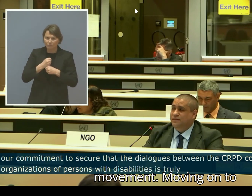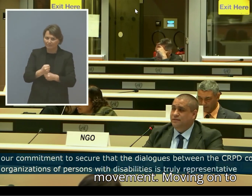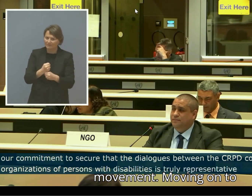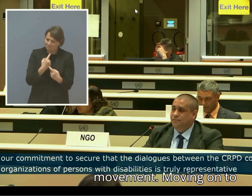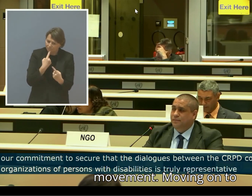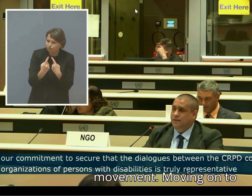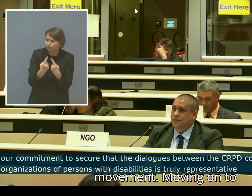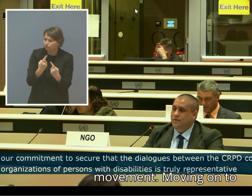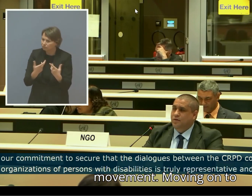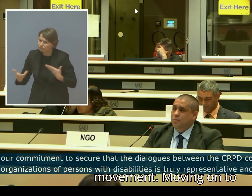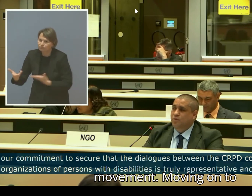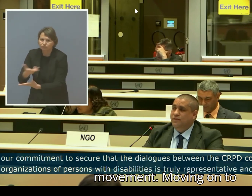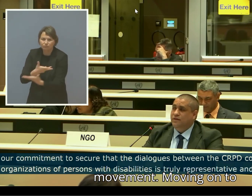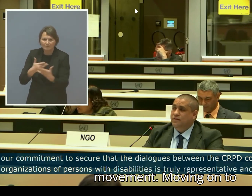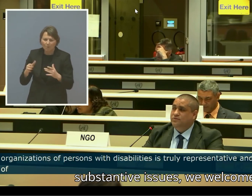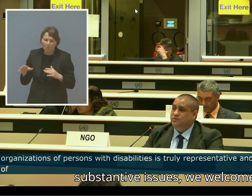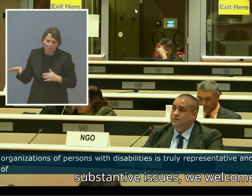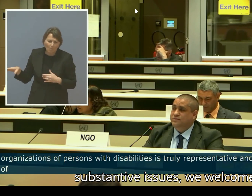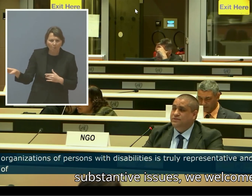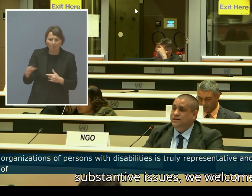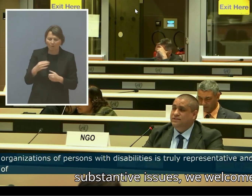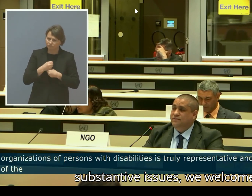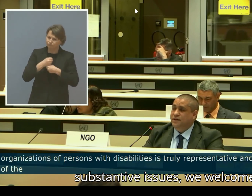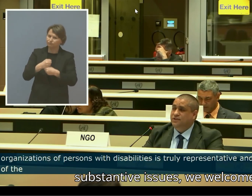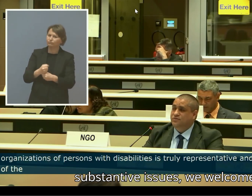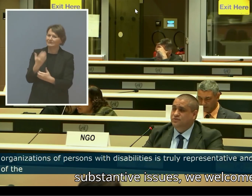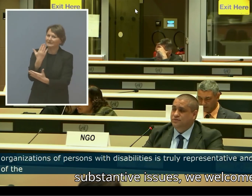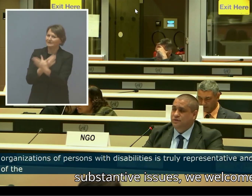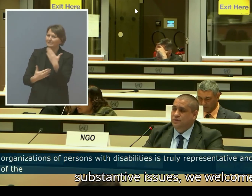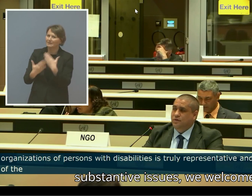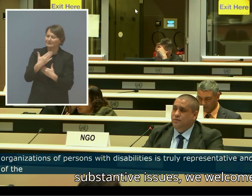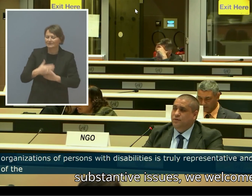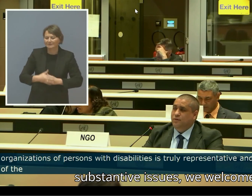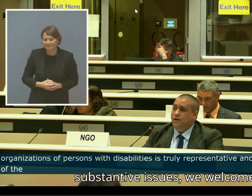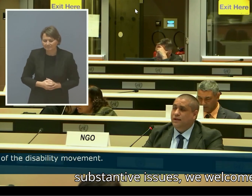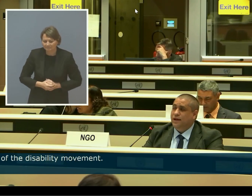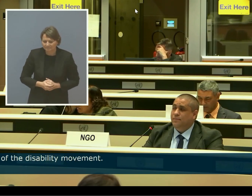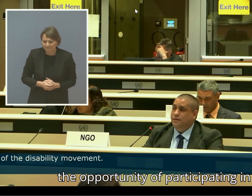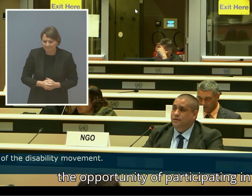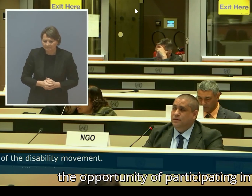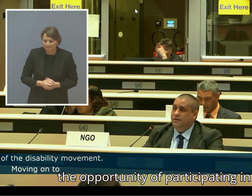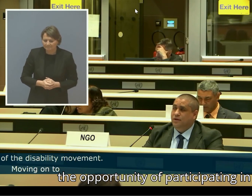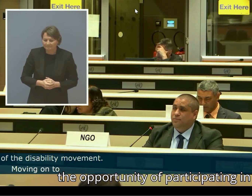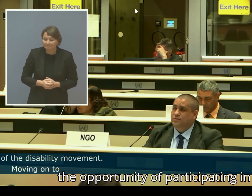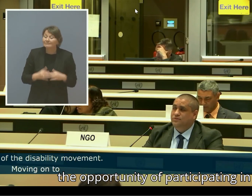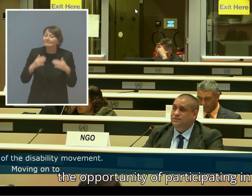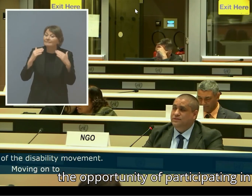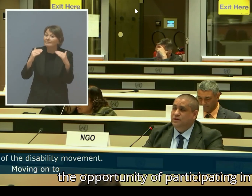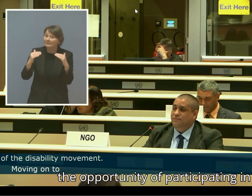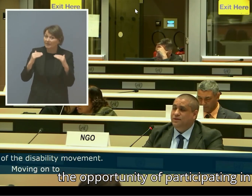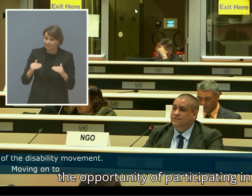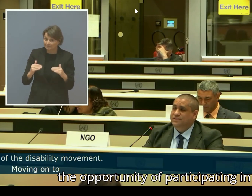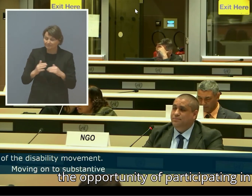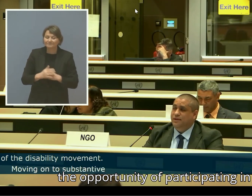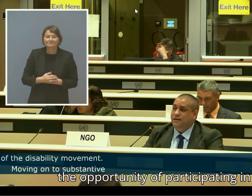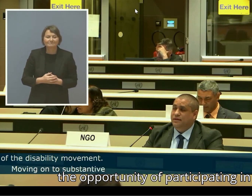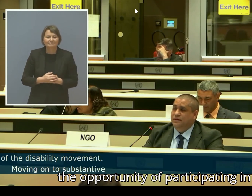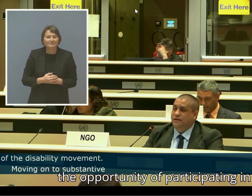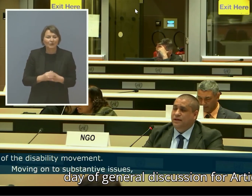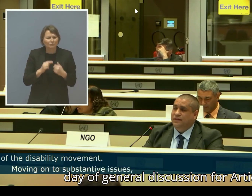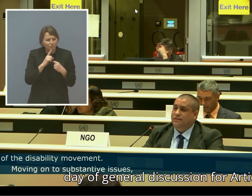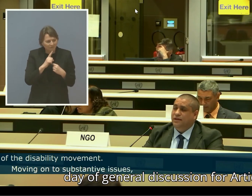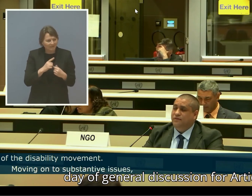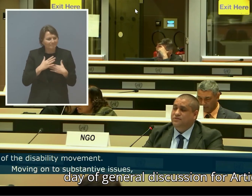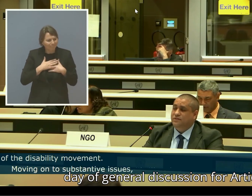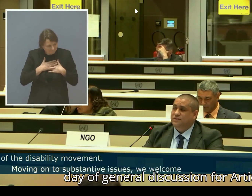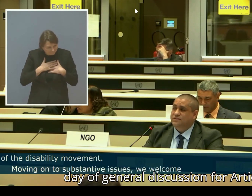movement. Moving on to substantive issues, we welcome the opportunity of participating in